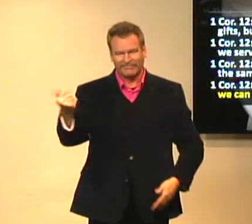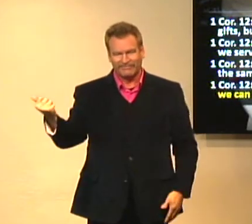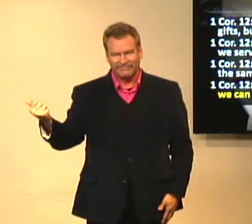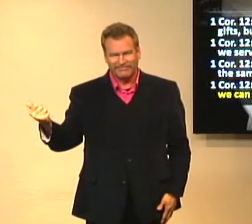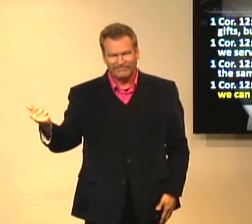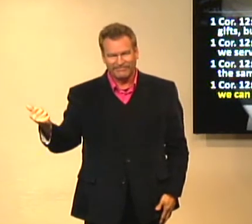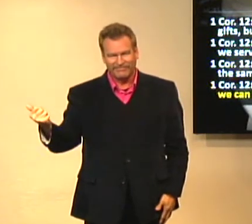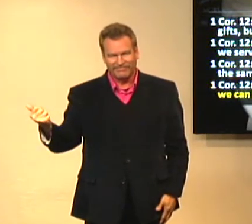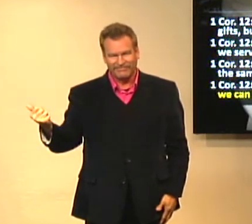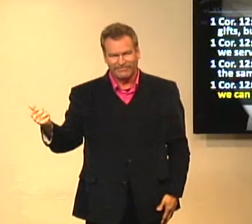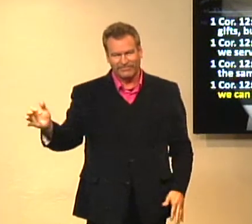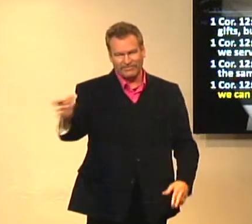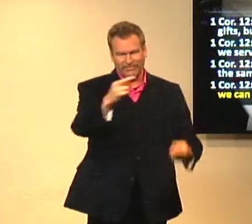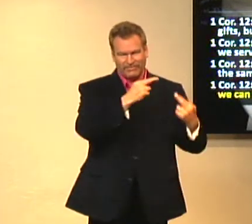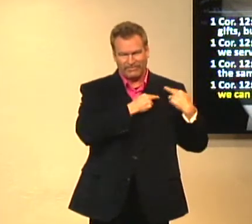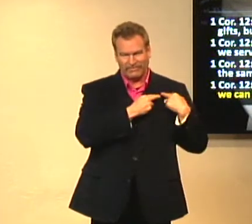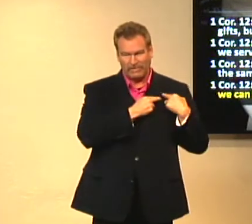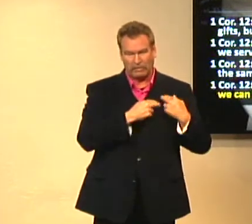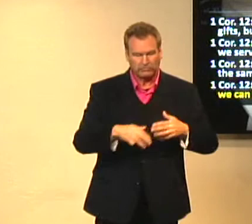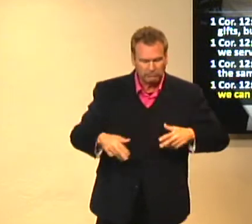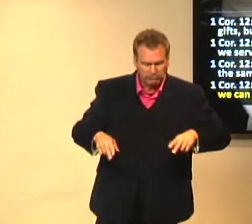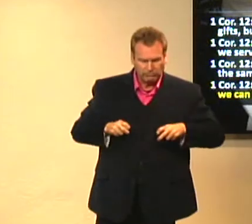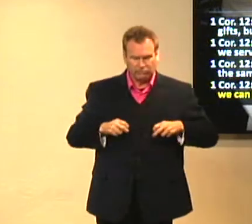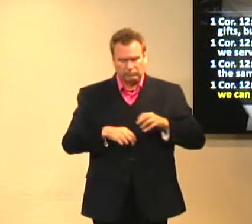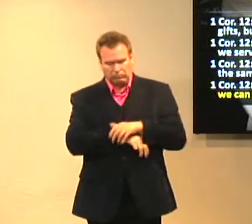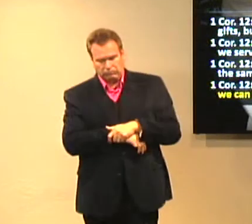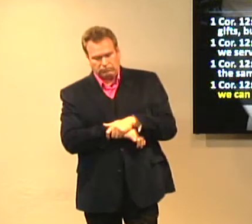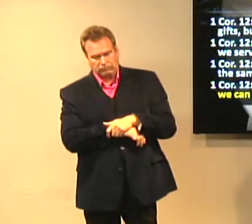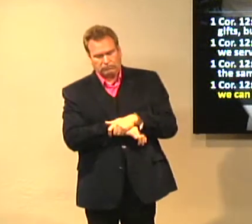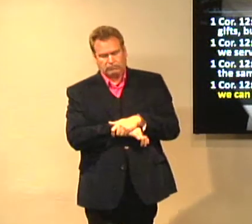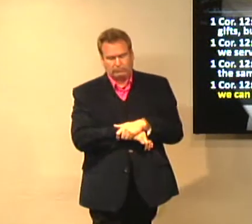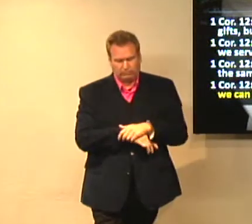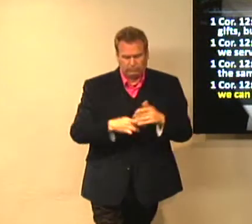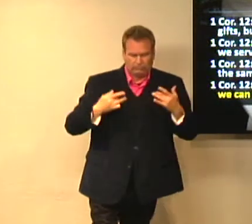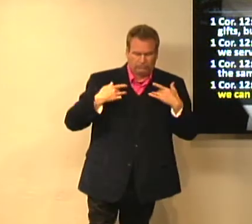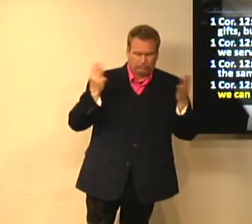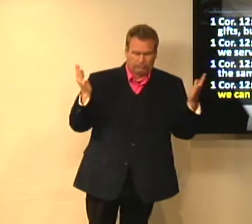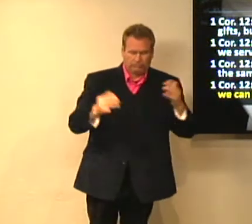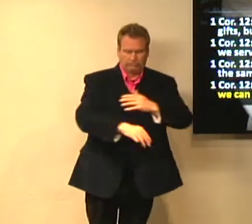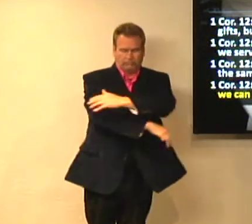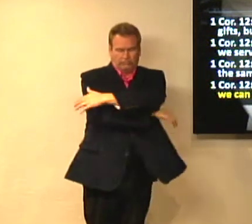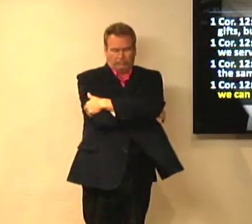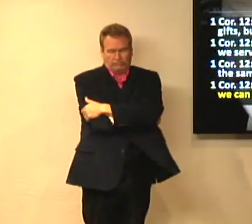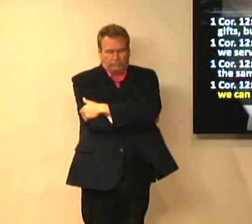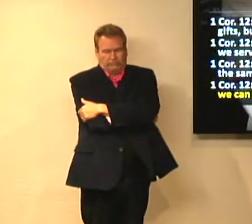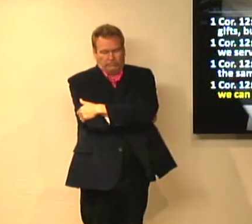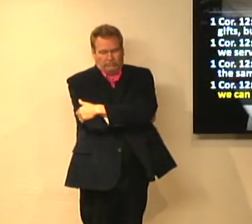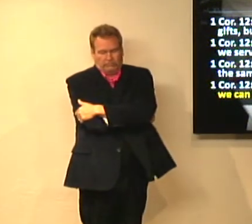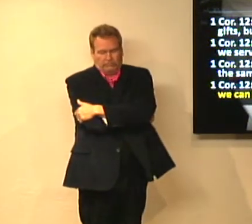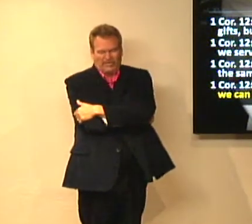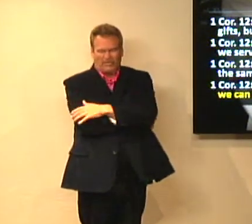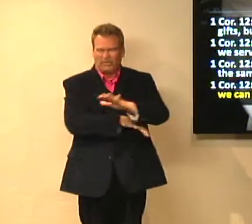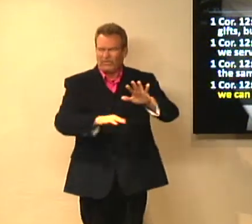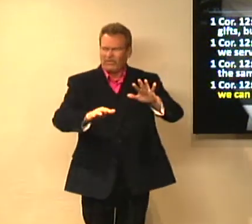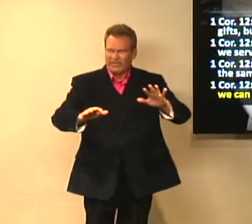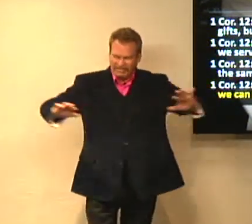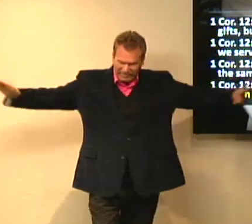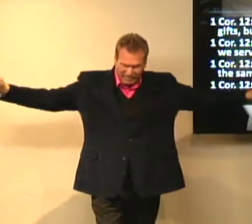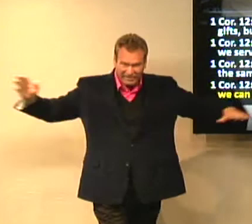What we are to do with whatever skill or talent God has given us is not to step back and to say, it's not my responsibility, I don't have to do